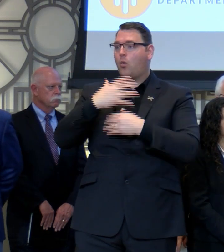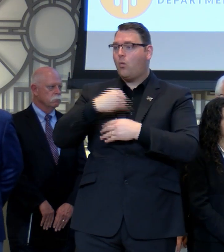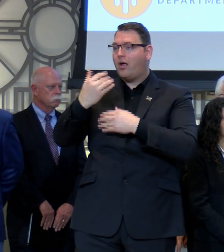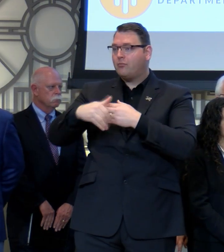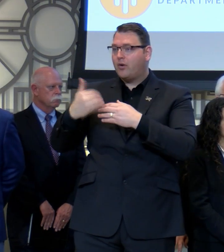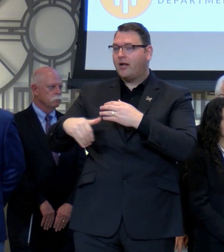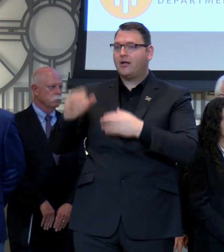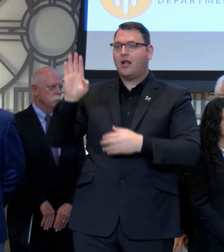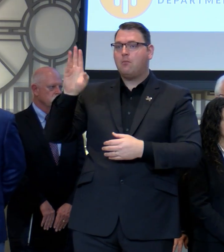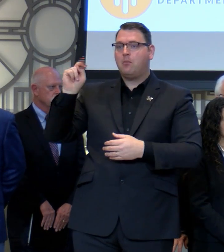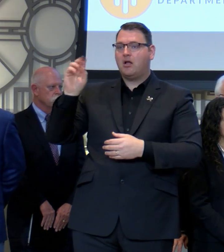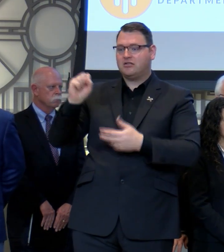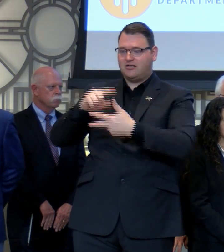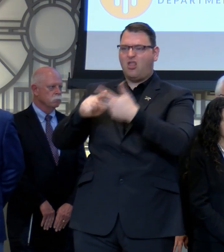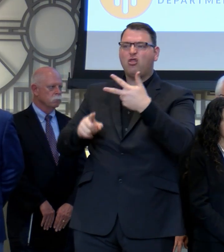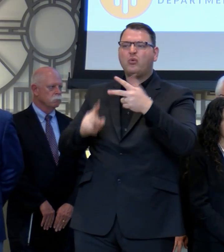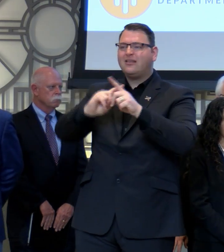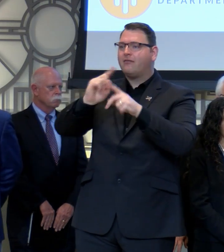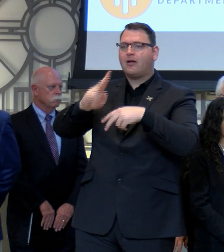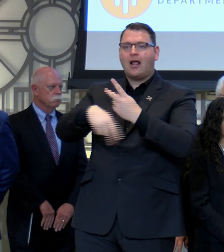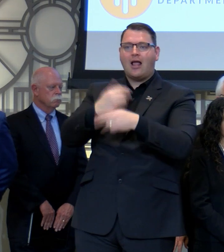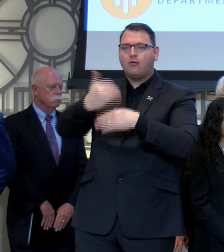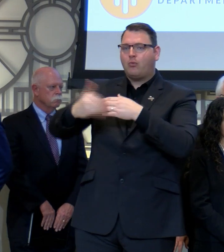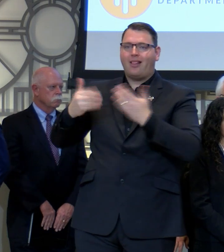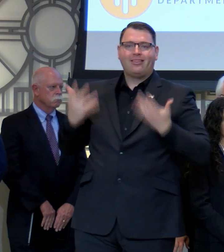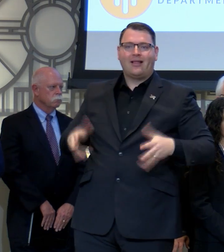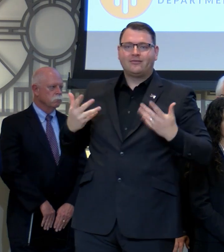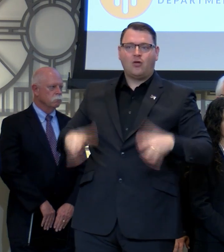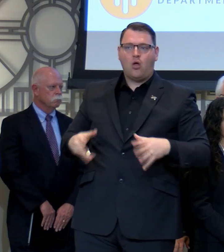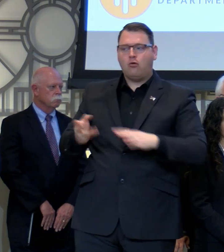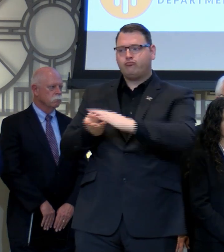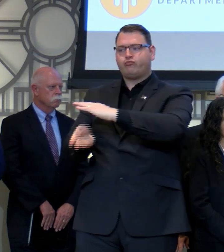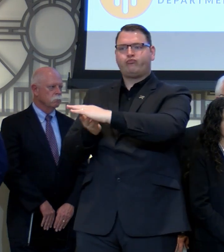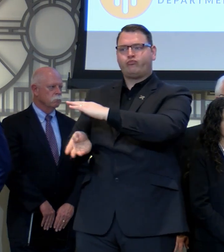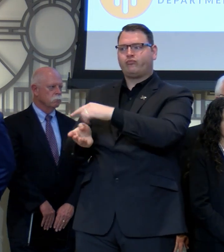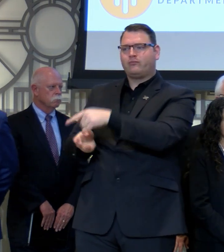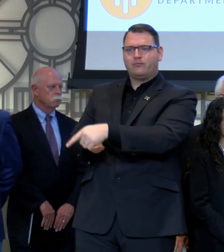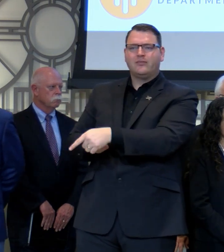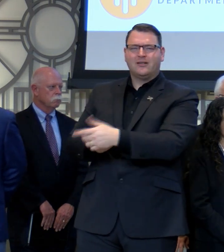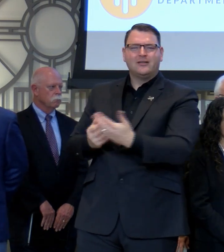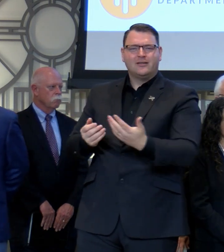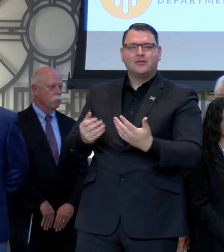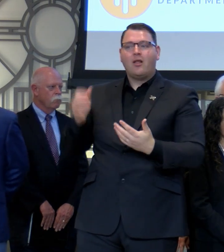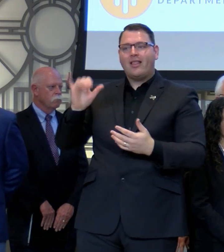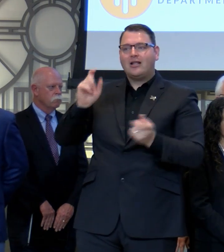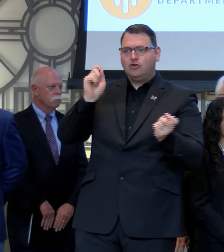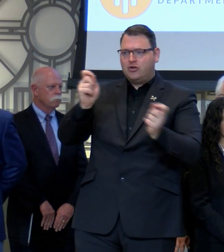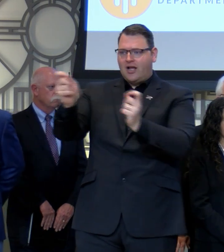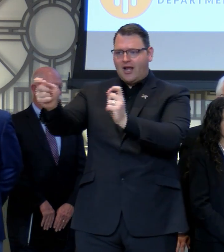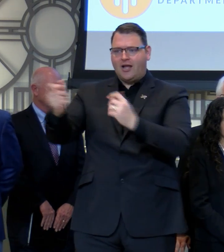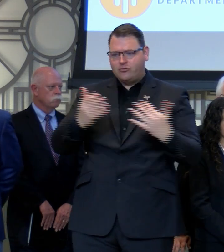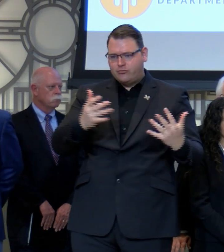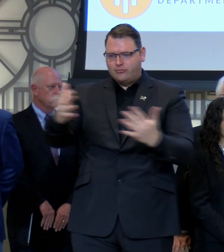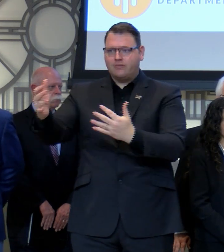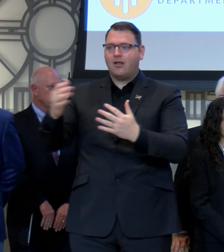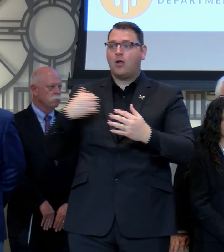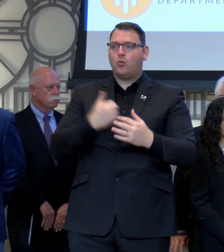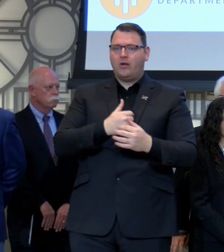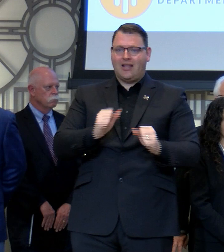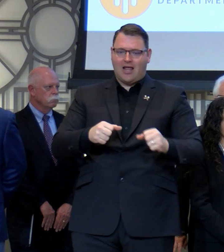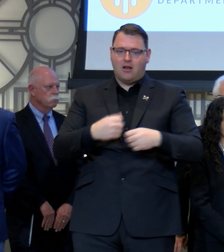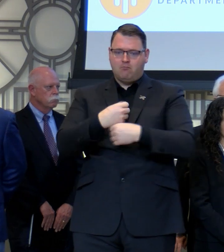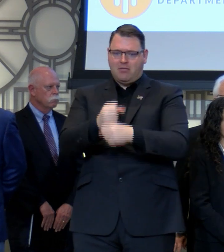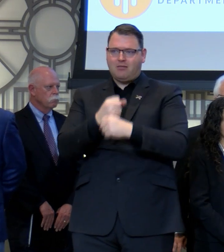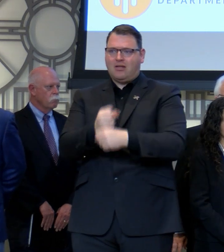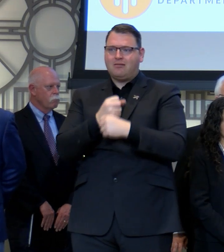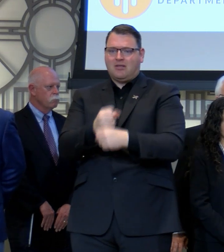way it's the changeovers that take a lot of time, right? And so we would just look at how much can we make as quick as we can. And so while the variety that we're